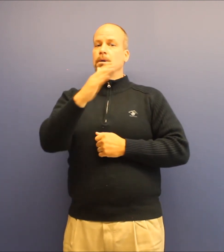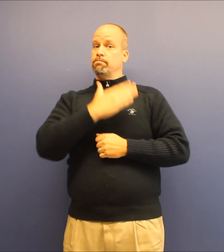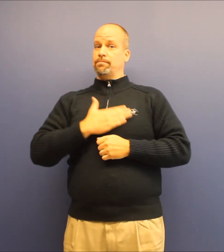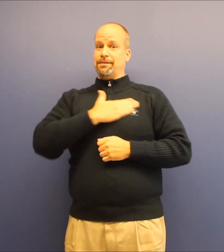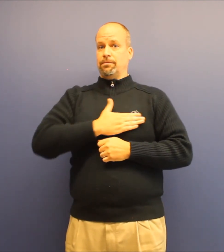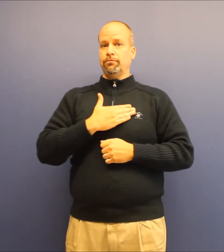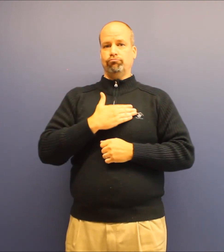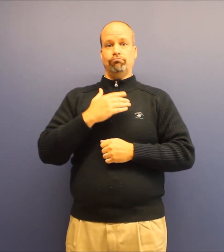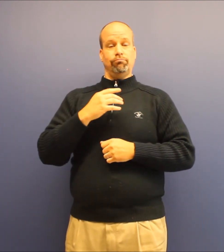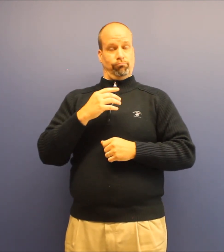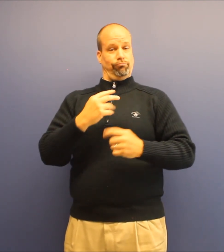at